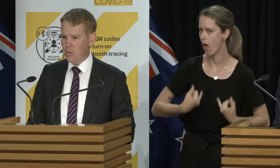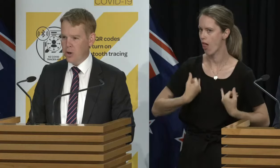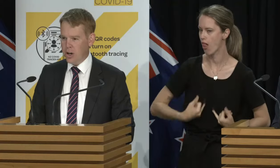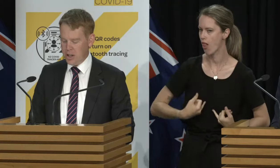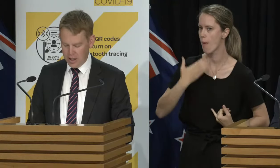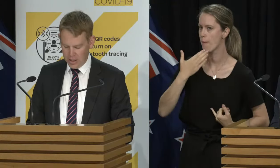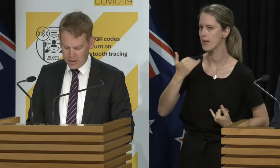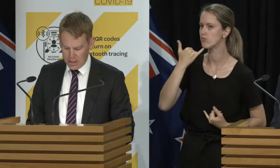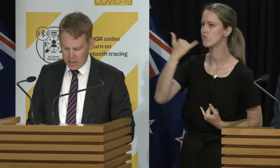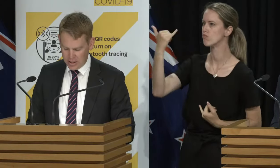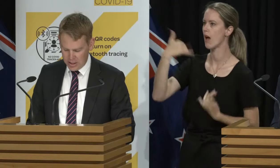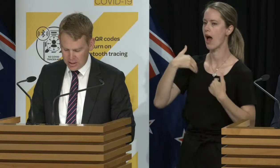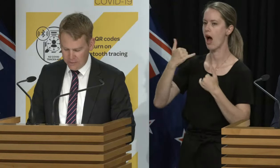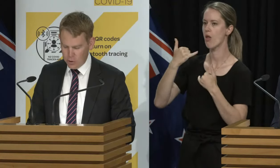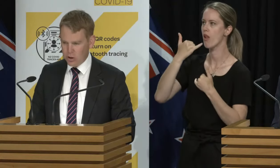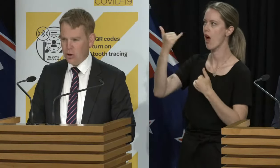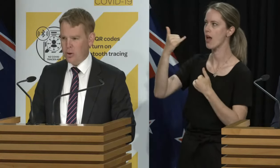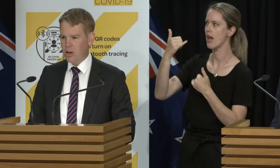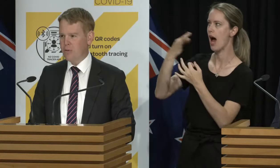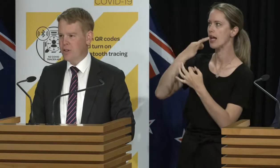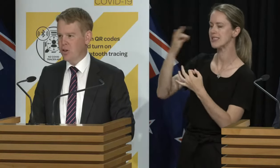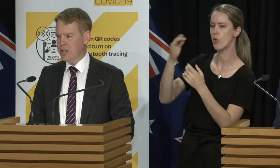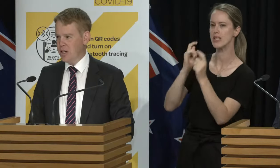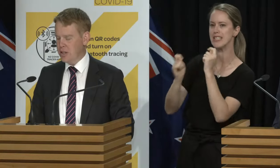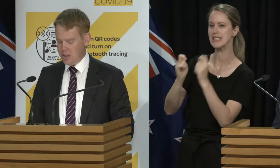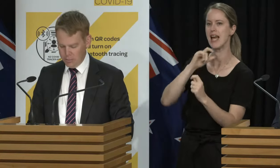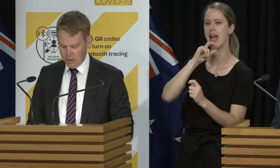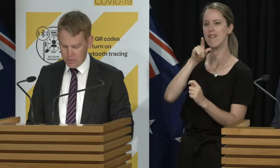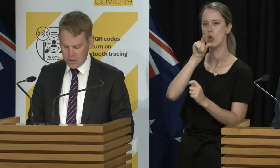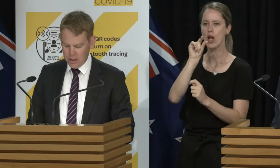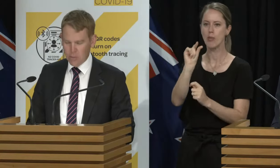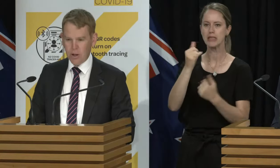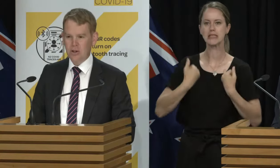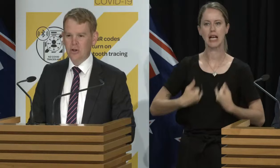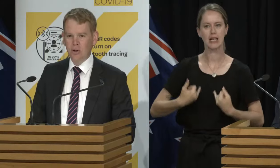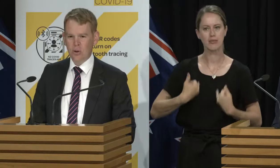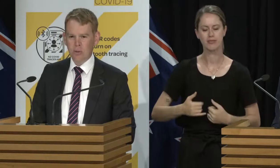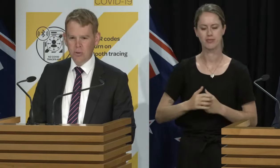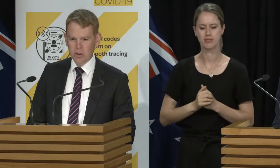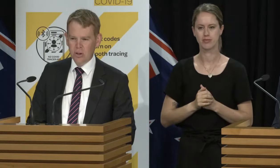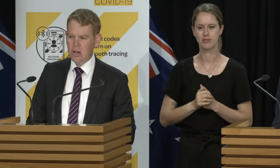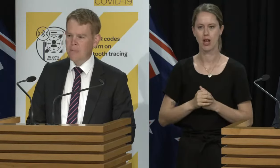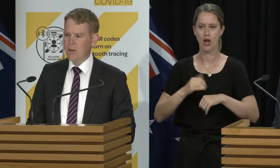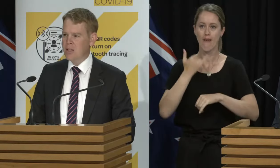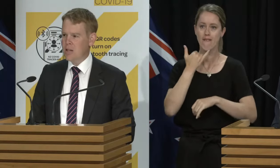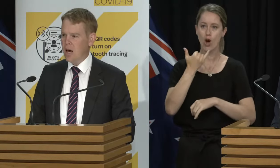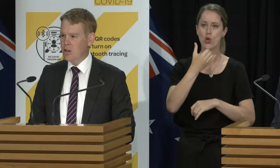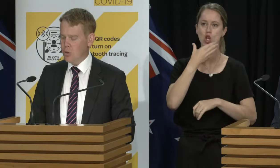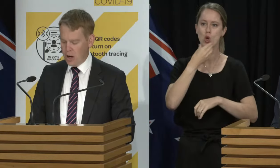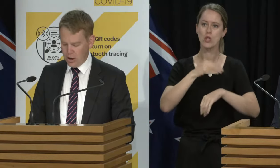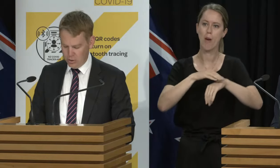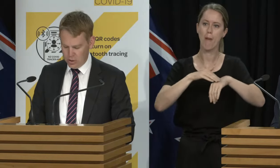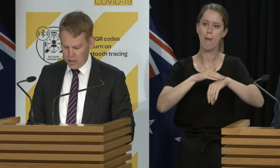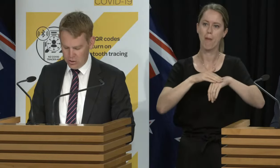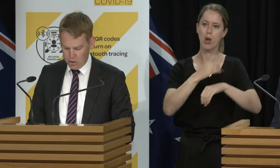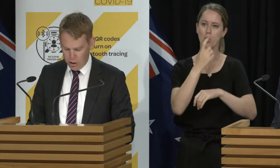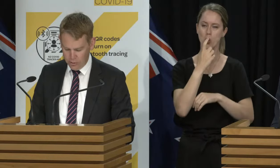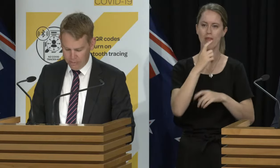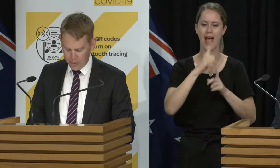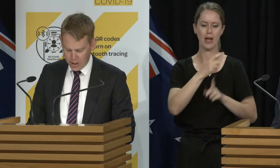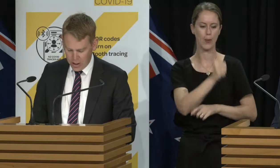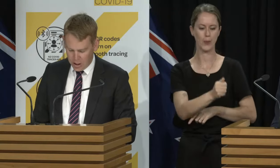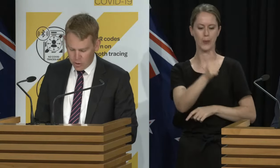Contact Healthline and seek a test if you are showing COVID-19 symptoms. Please turn on Bluetooth and scan QR codes as